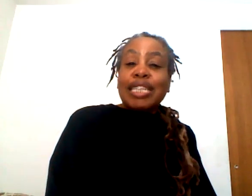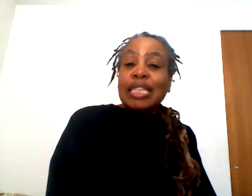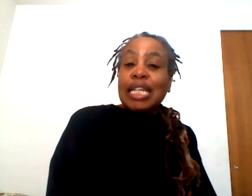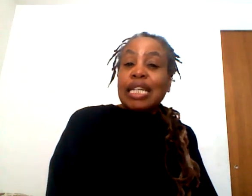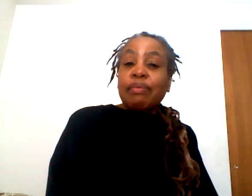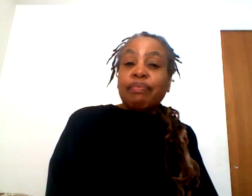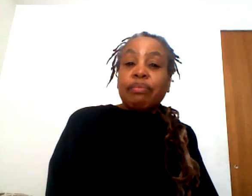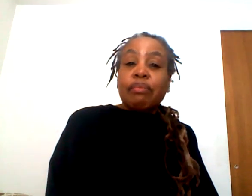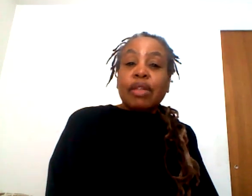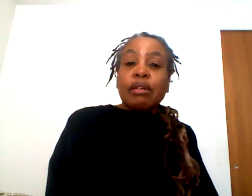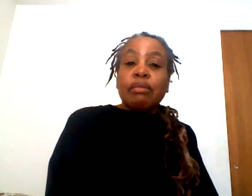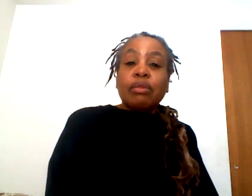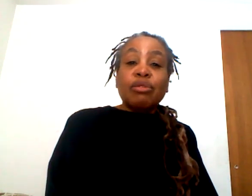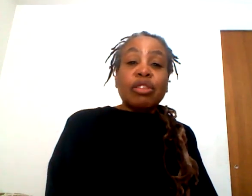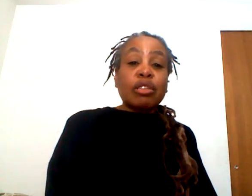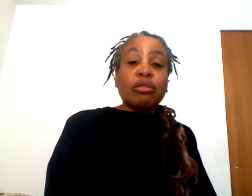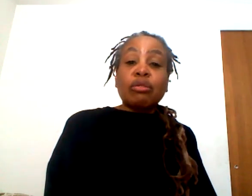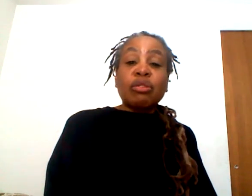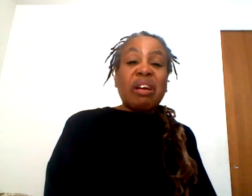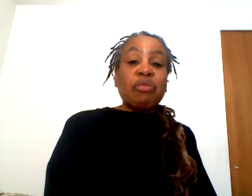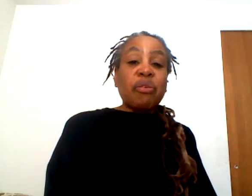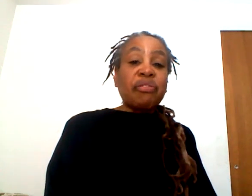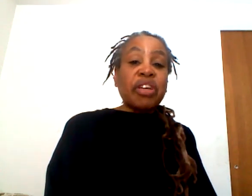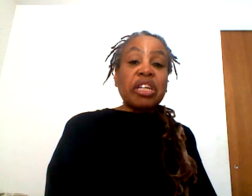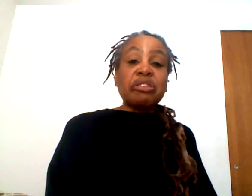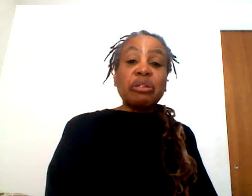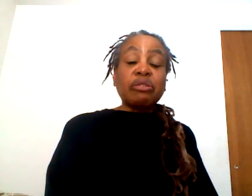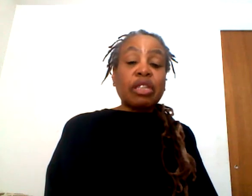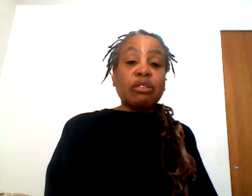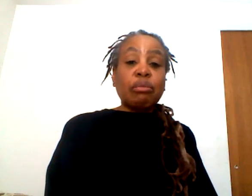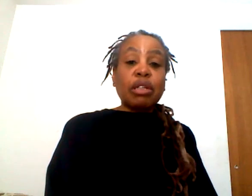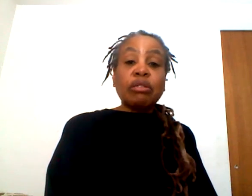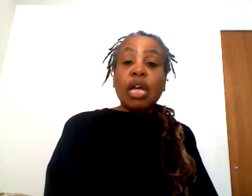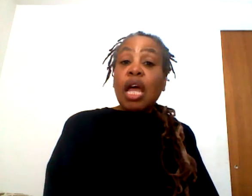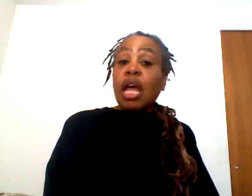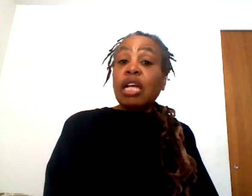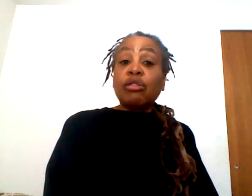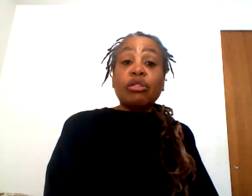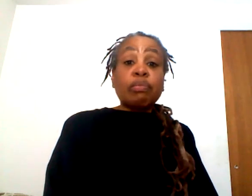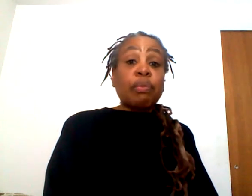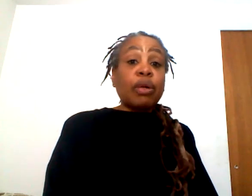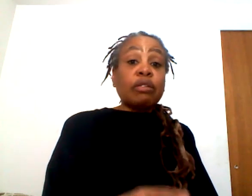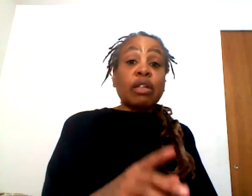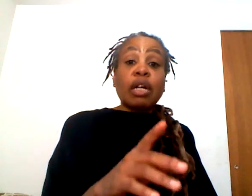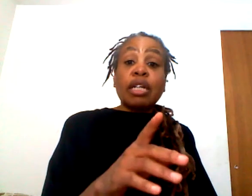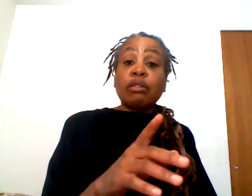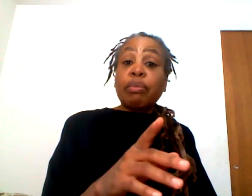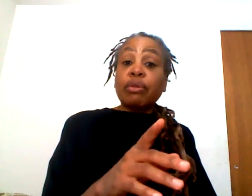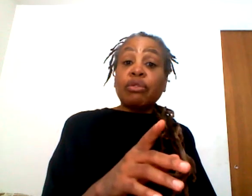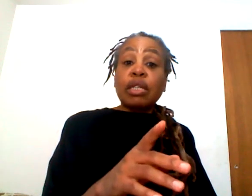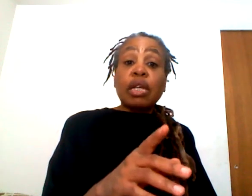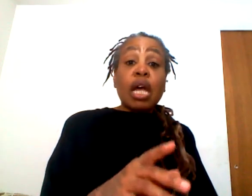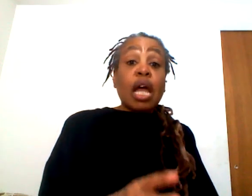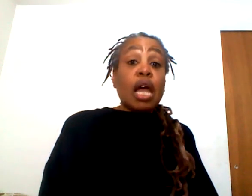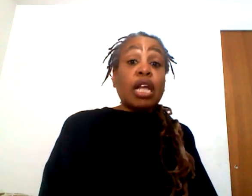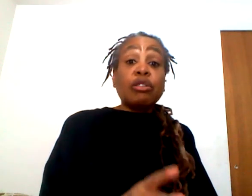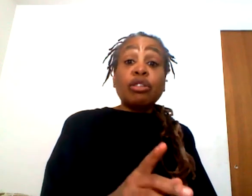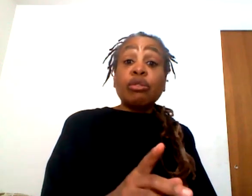ruthlessly. You have no feelings, no sentiments, and you just point the gun at the person and you shoot